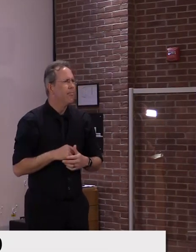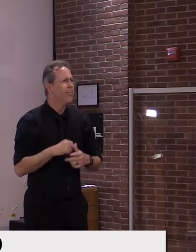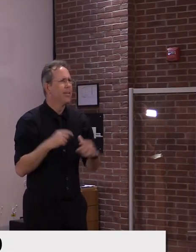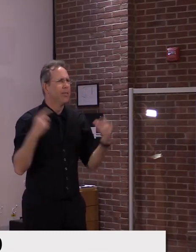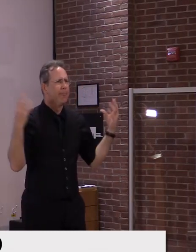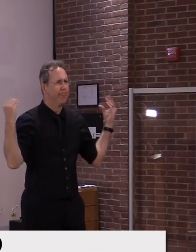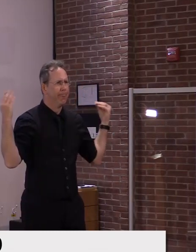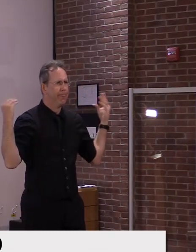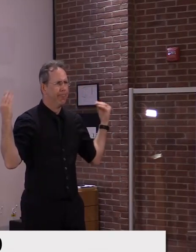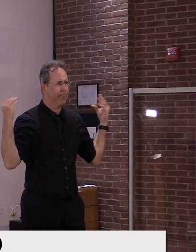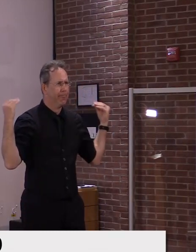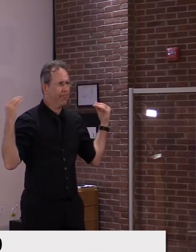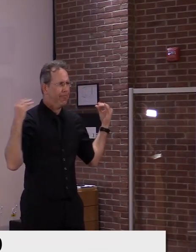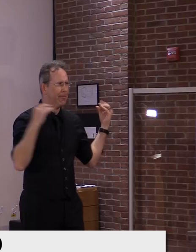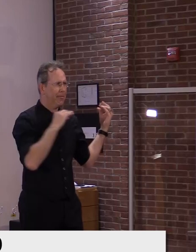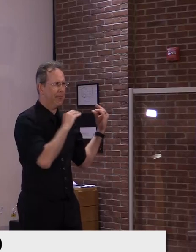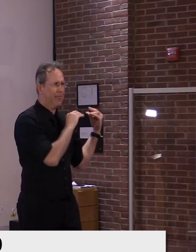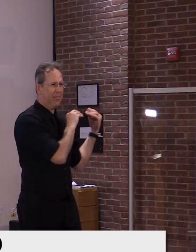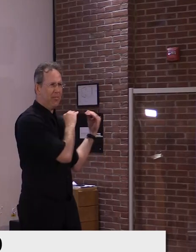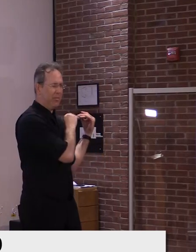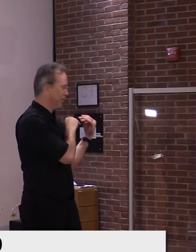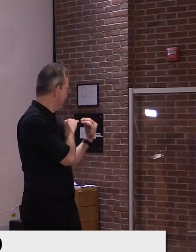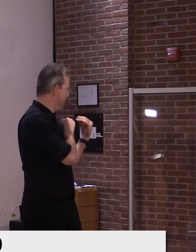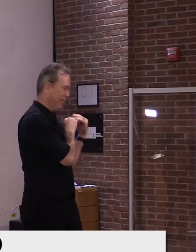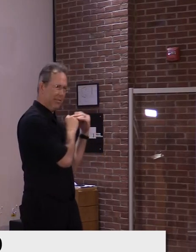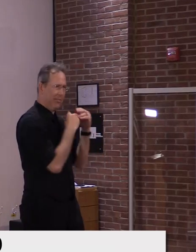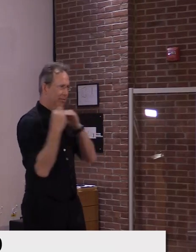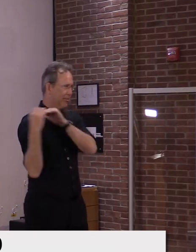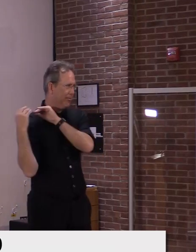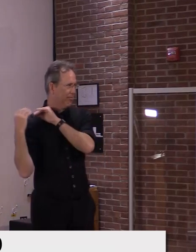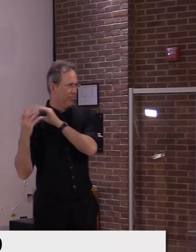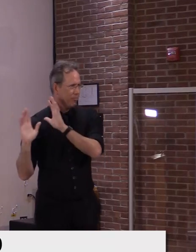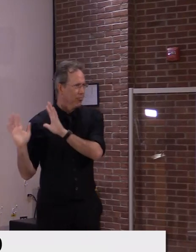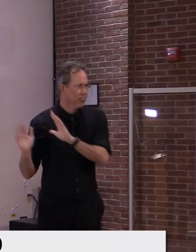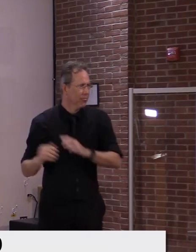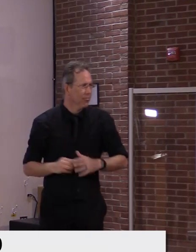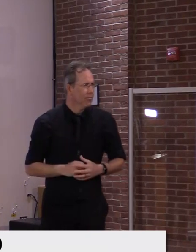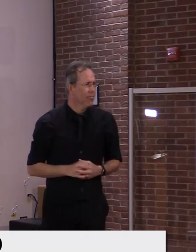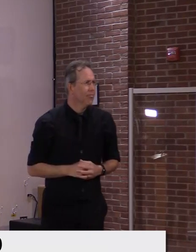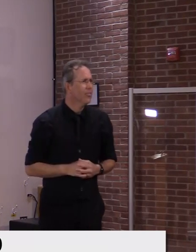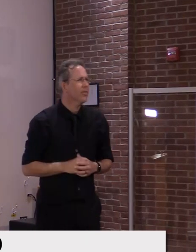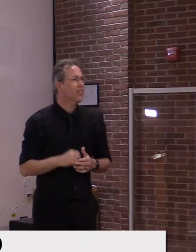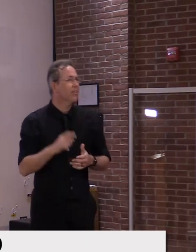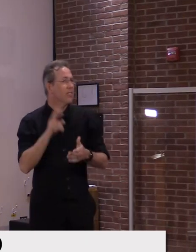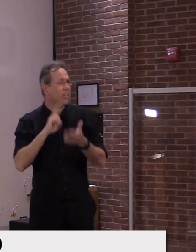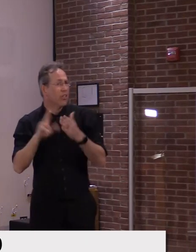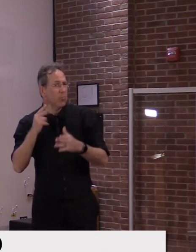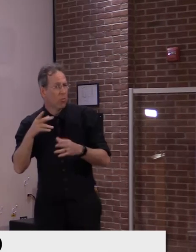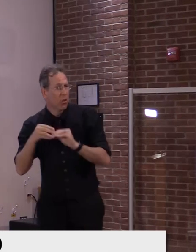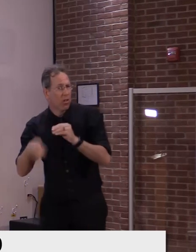that. Because I'm just not sure how that turned out, unless Secretary Smith has an update.